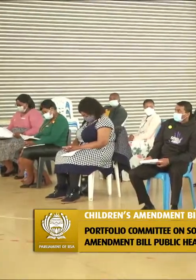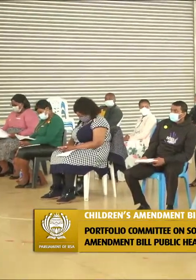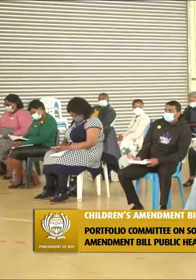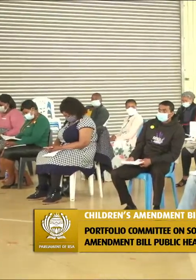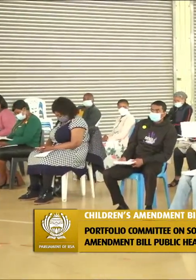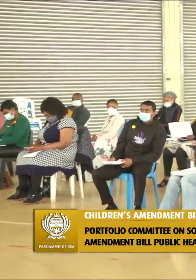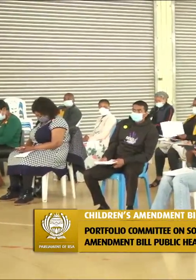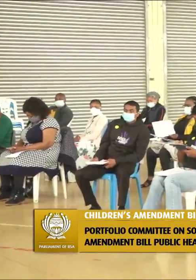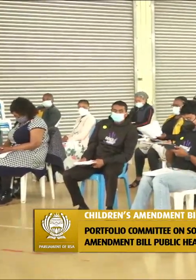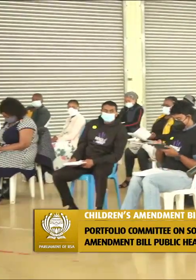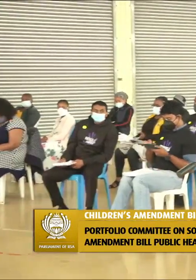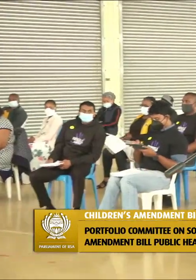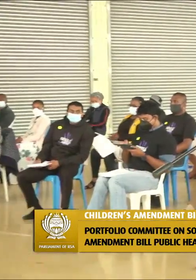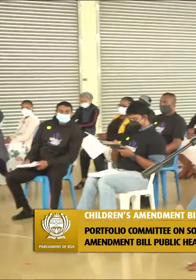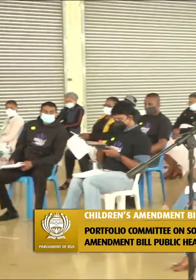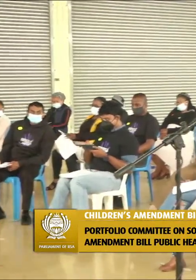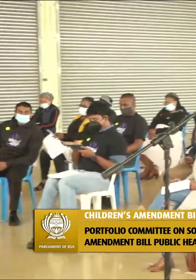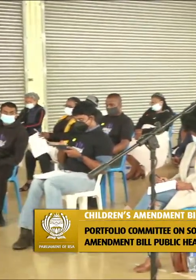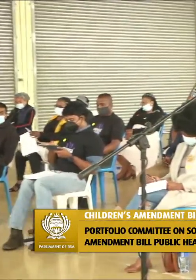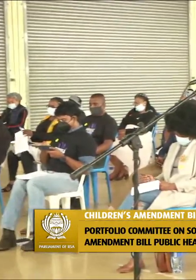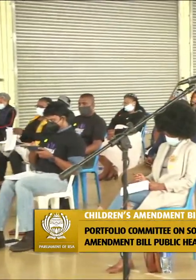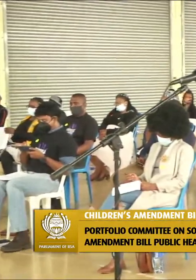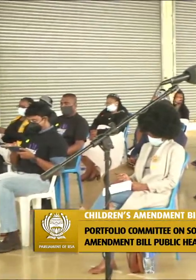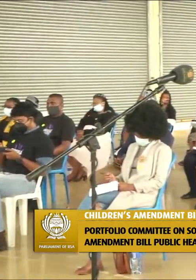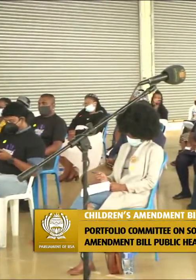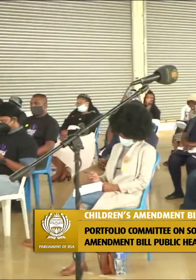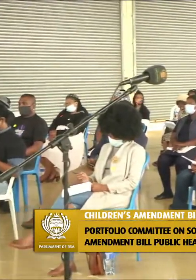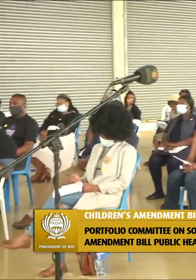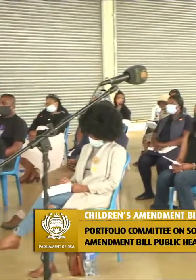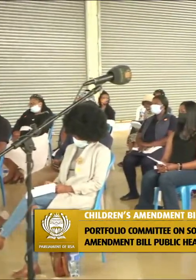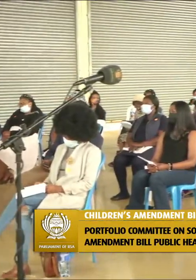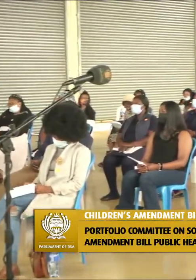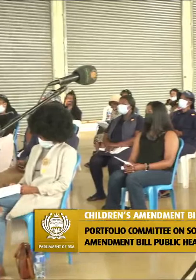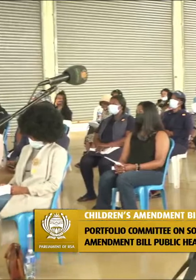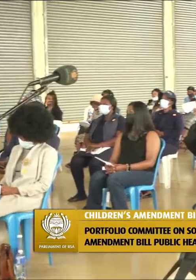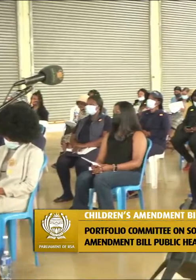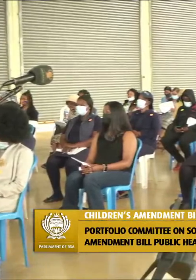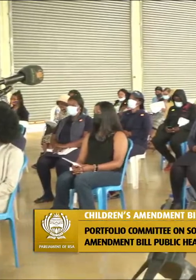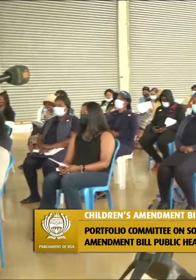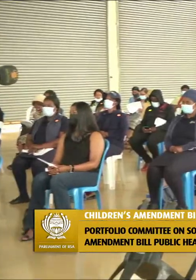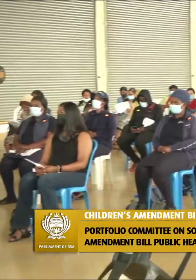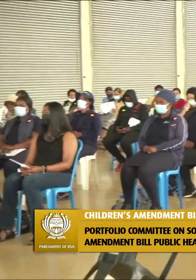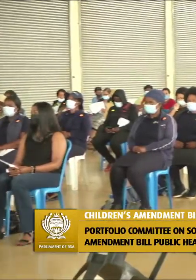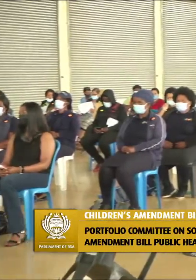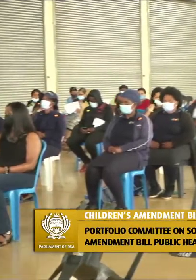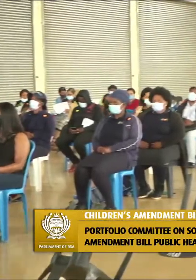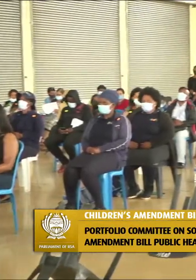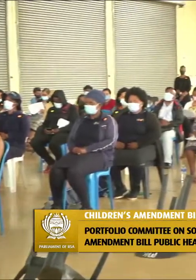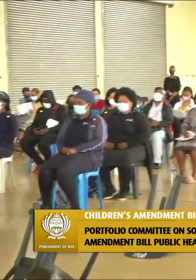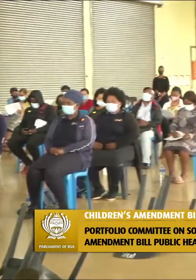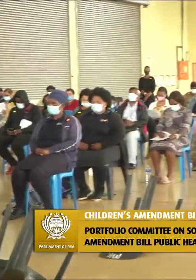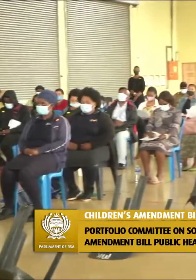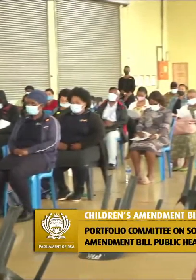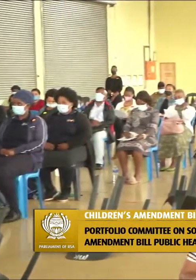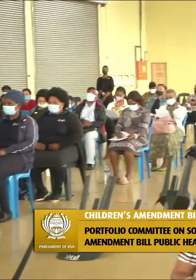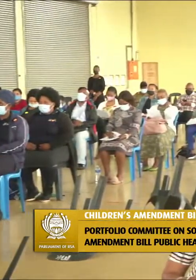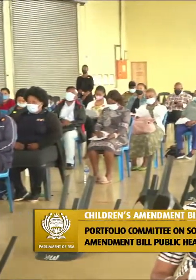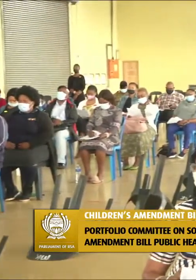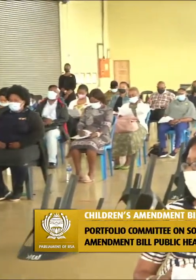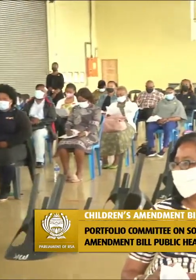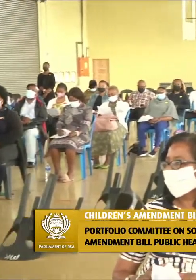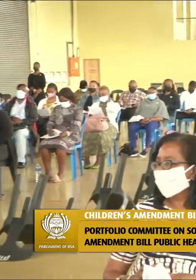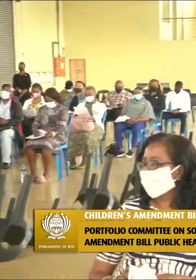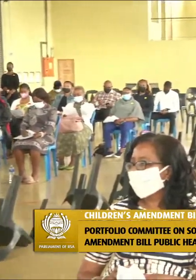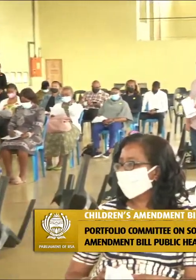Or ungasukuma nje mani uthi ukuthi ngiya-adopta or ngiya-supporta le bill. Or you can just